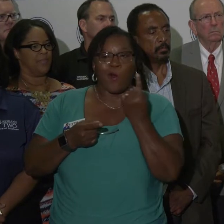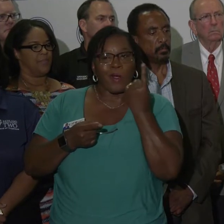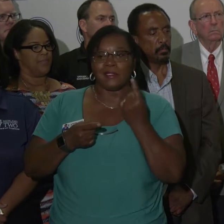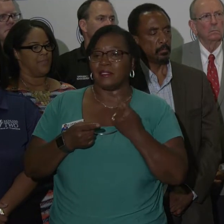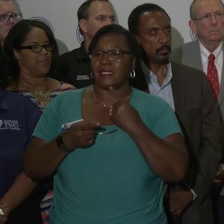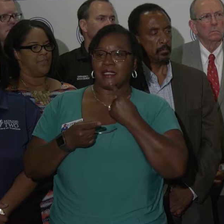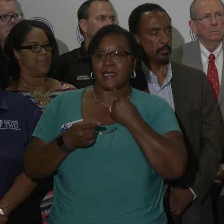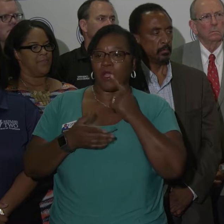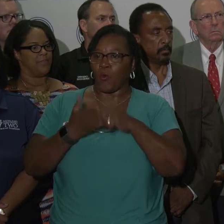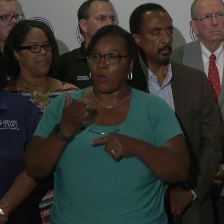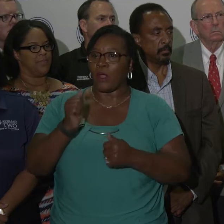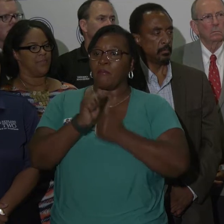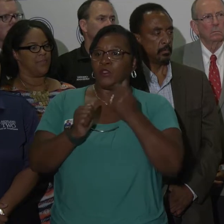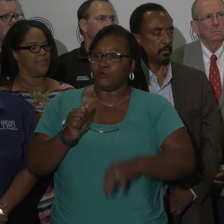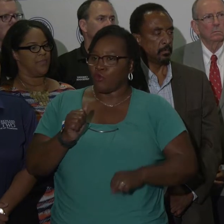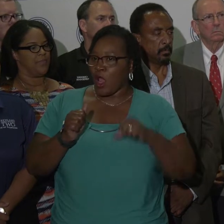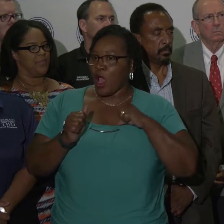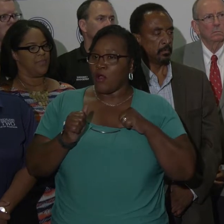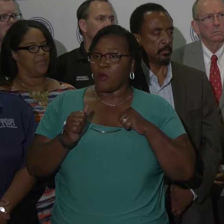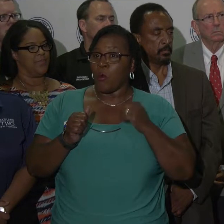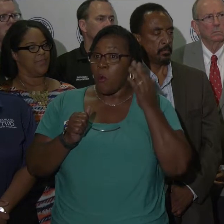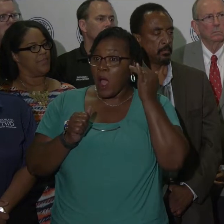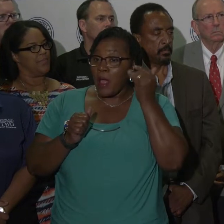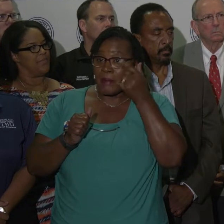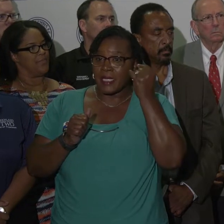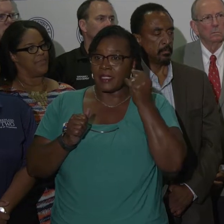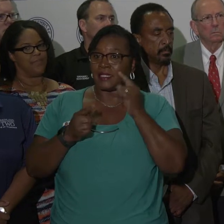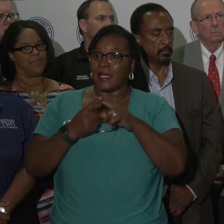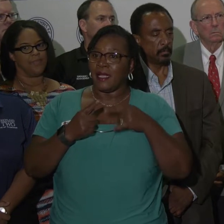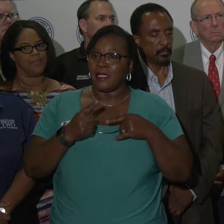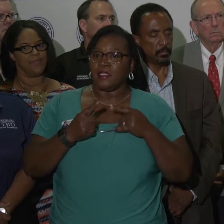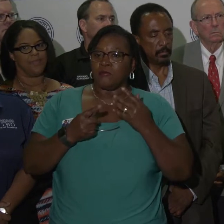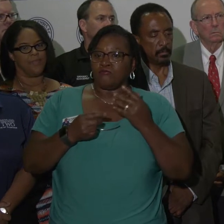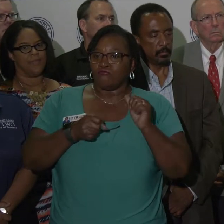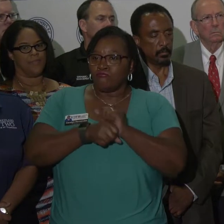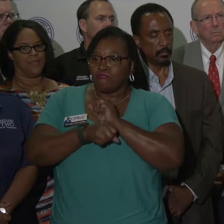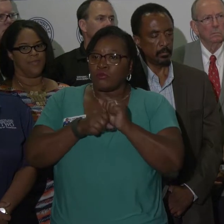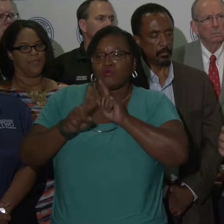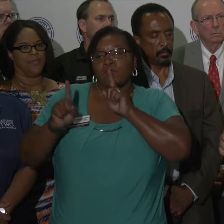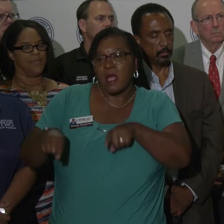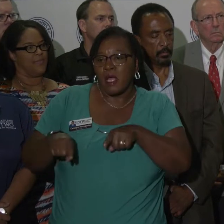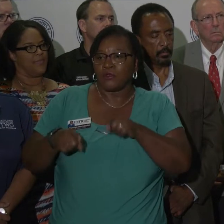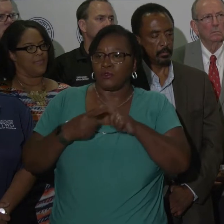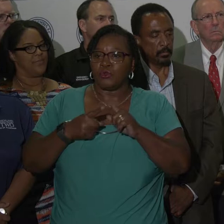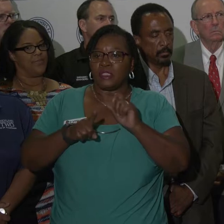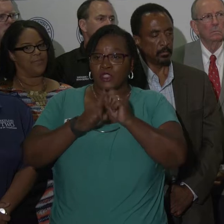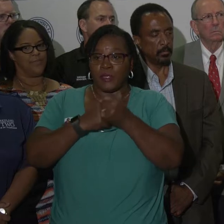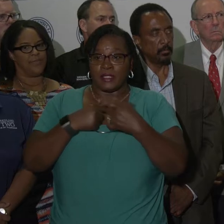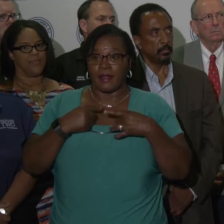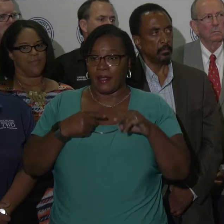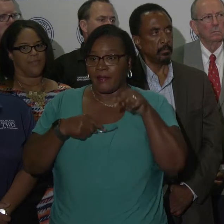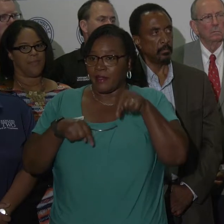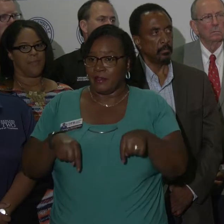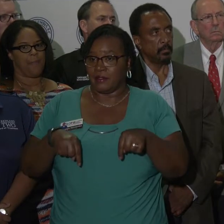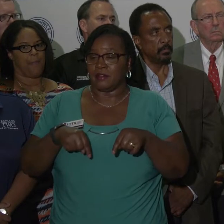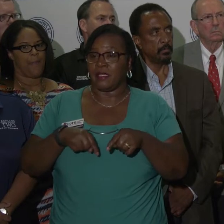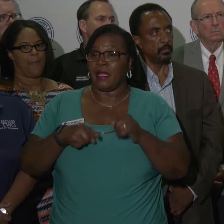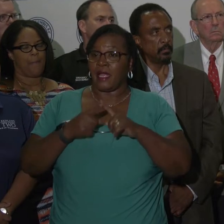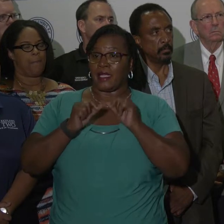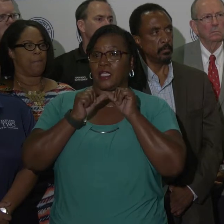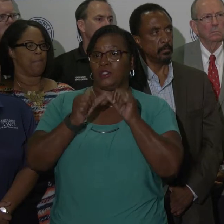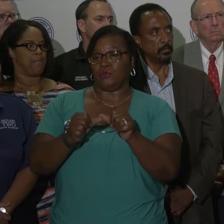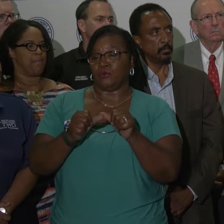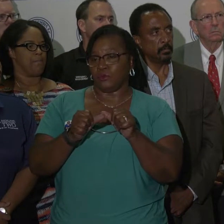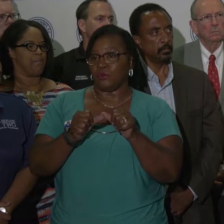think it's what we're most proud of, is our seamless response in situations like this, and our